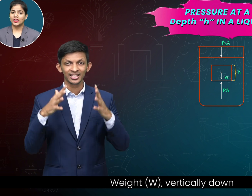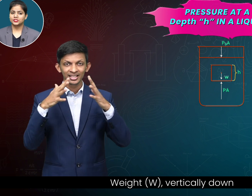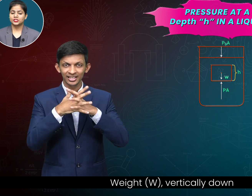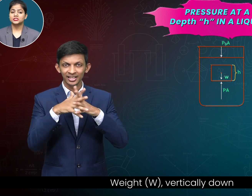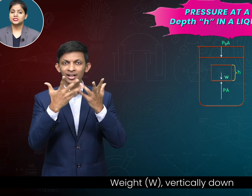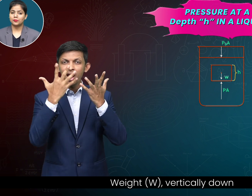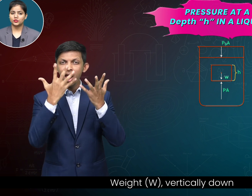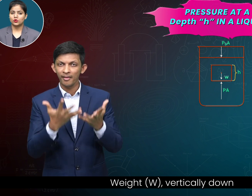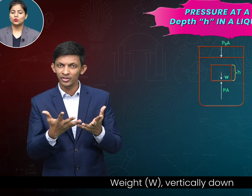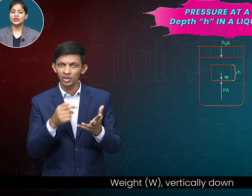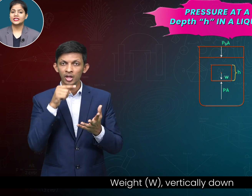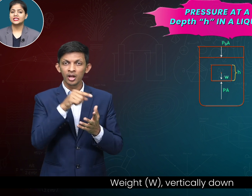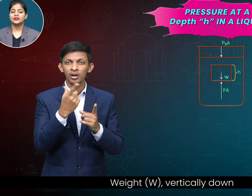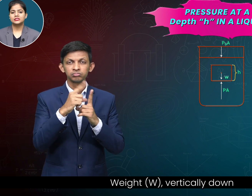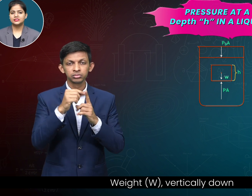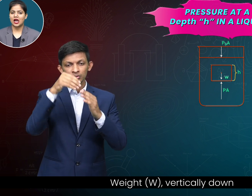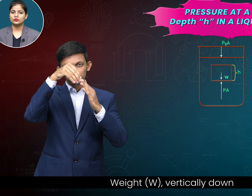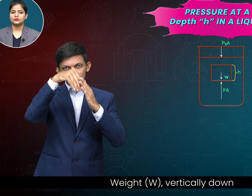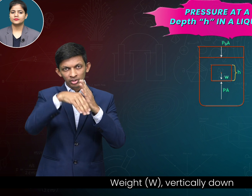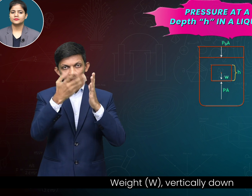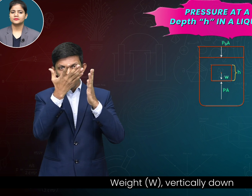weight W vertically down,